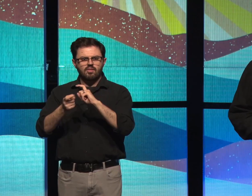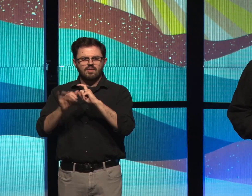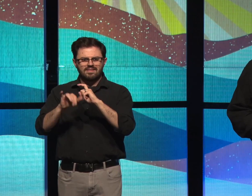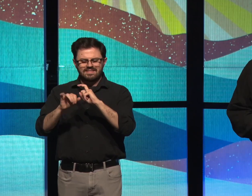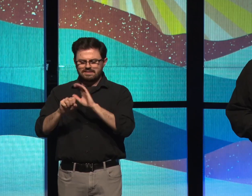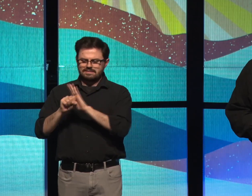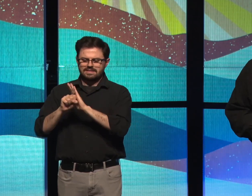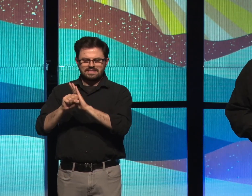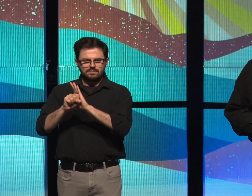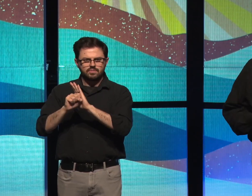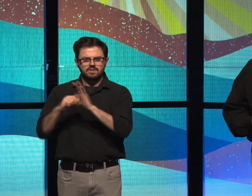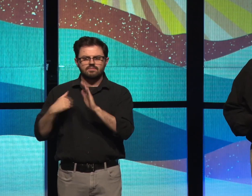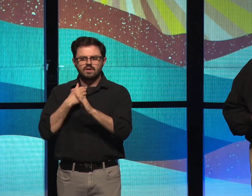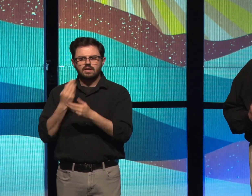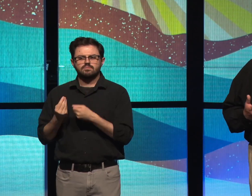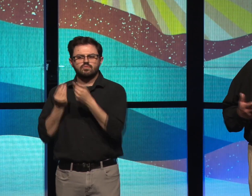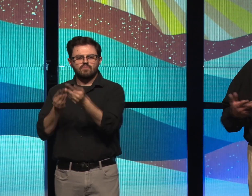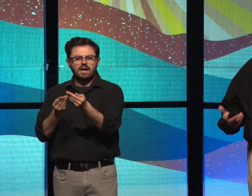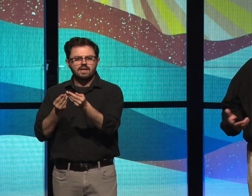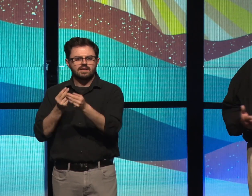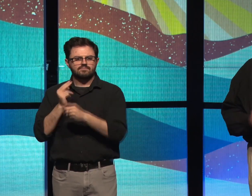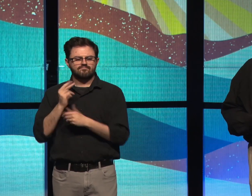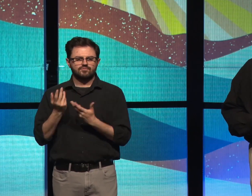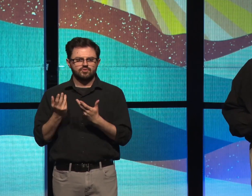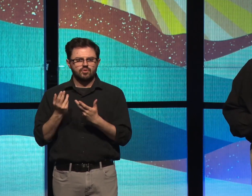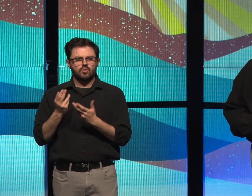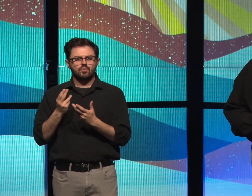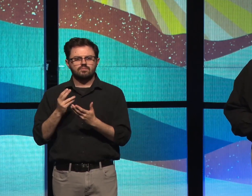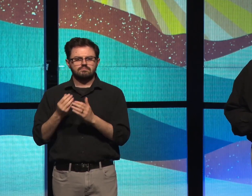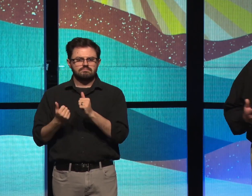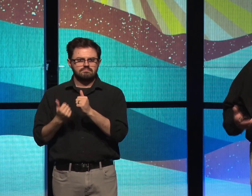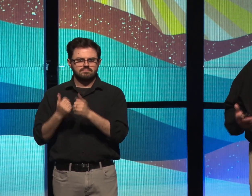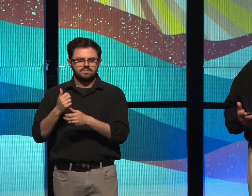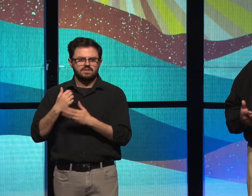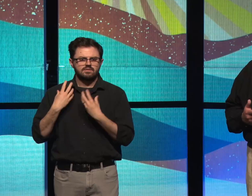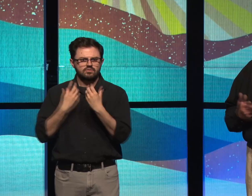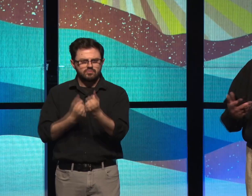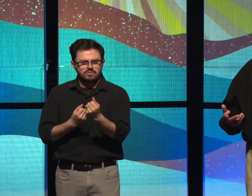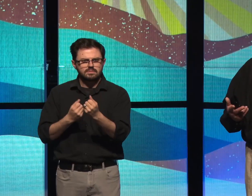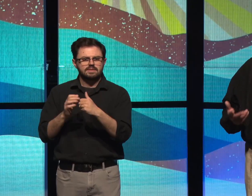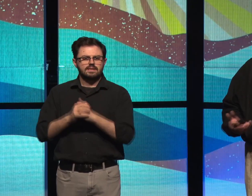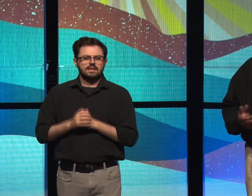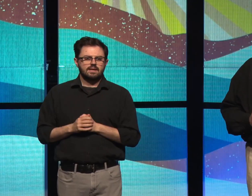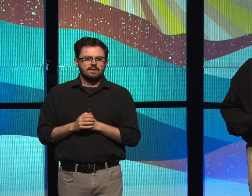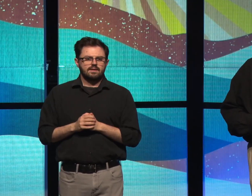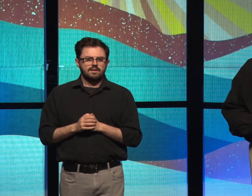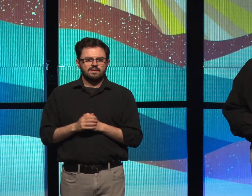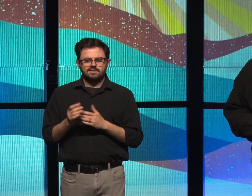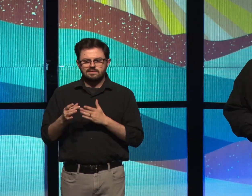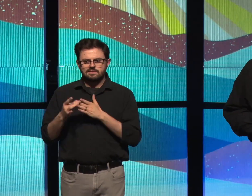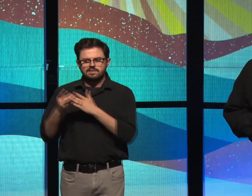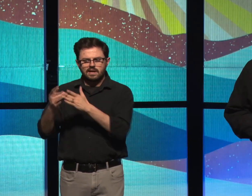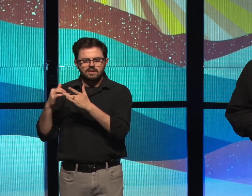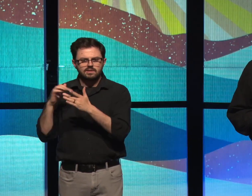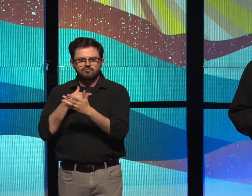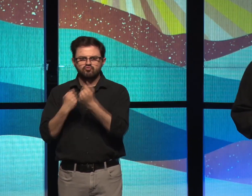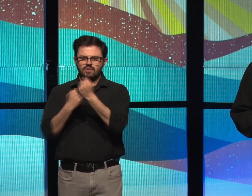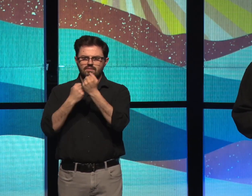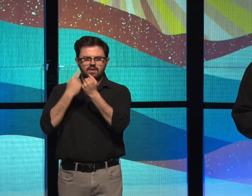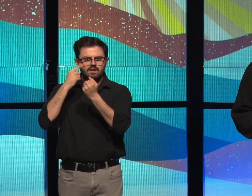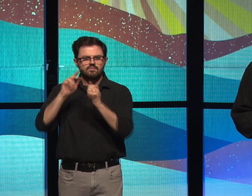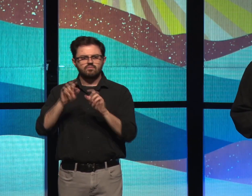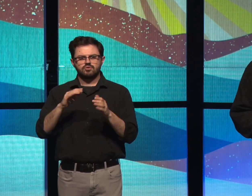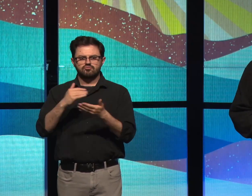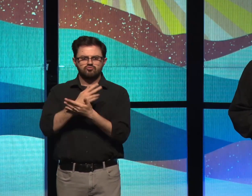and substance, guide us in advocating for policies and practices that ensure basic needs are met for